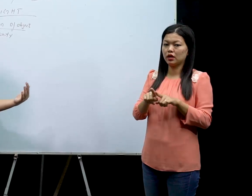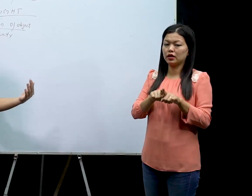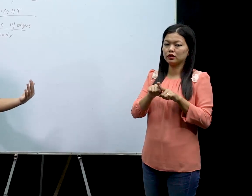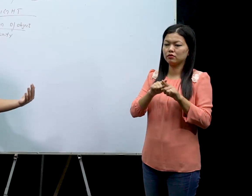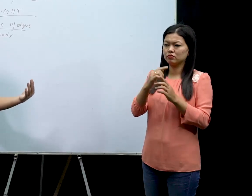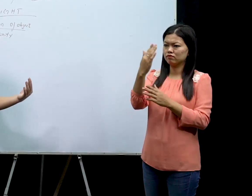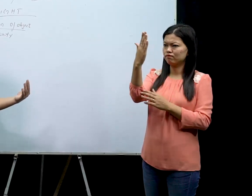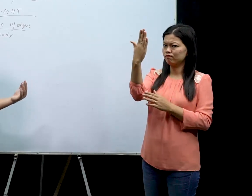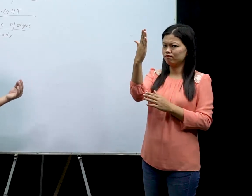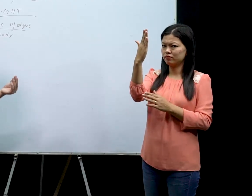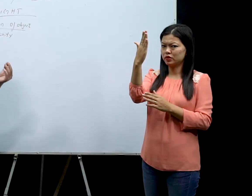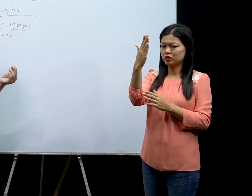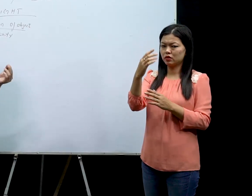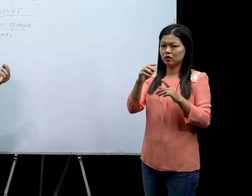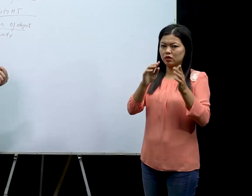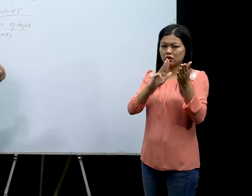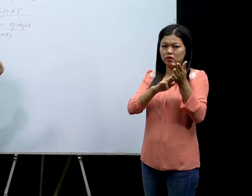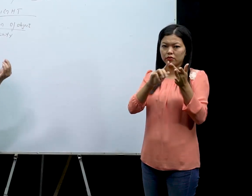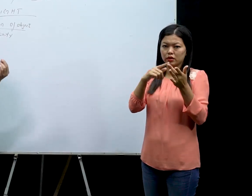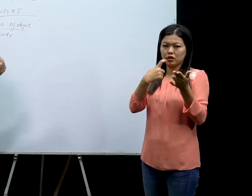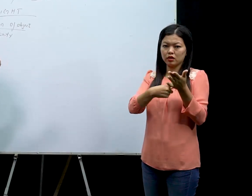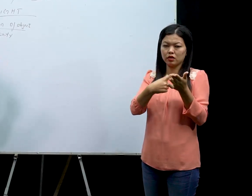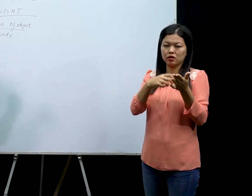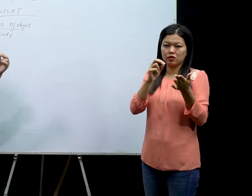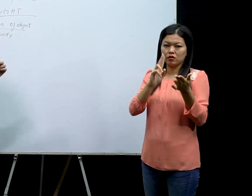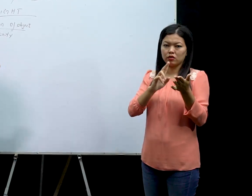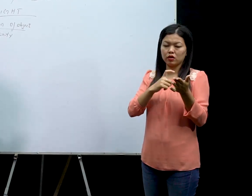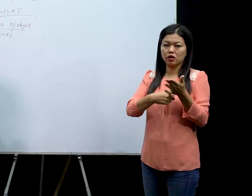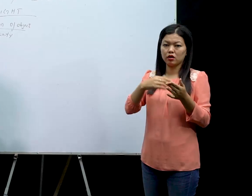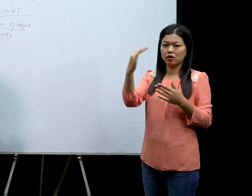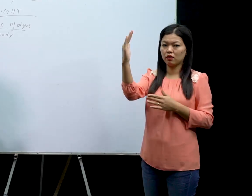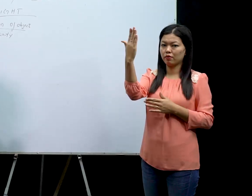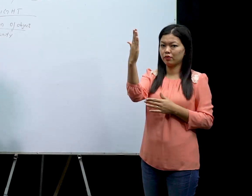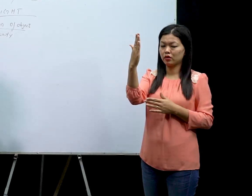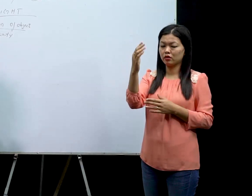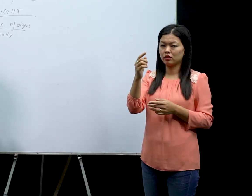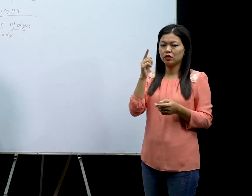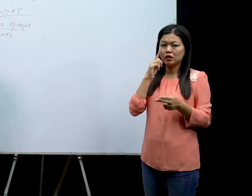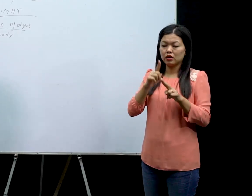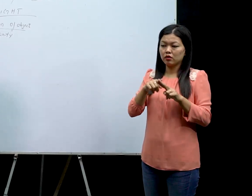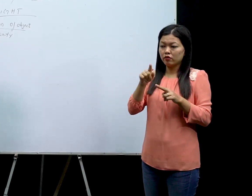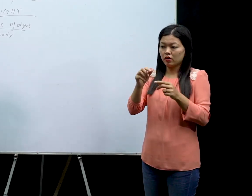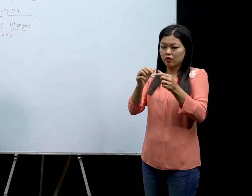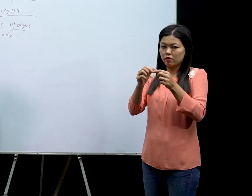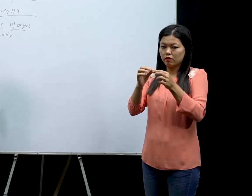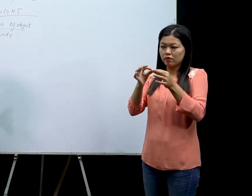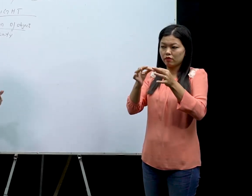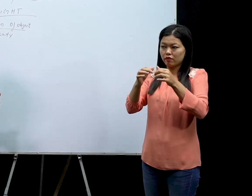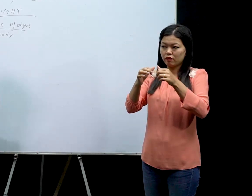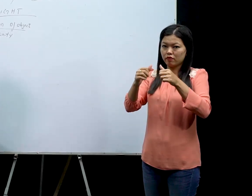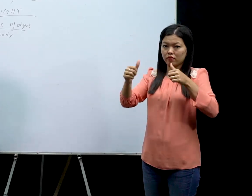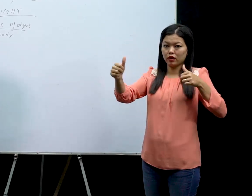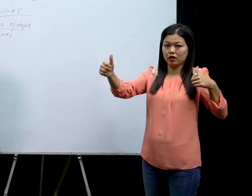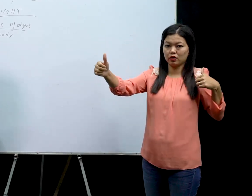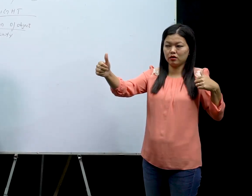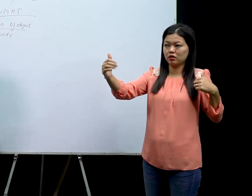mirror, if you are very far, then the image that you will see in the mirror would be very small, tiny, right? But as you come a little